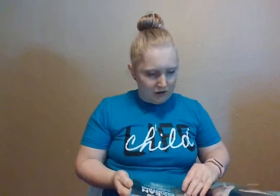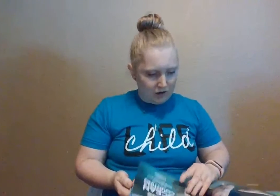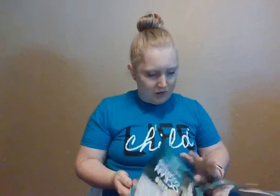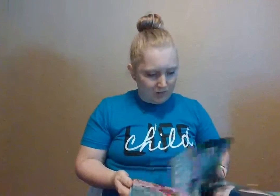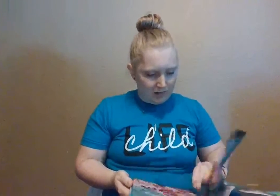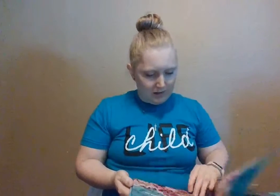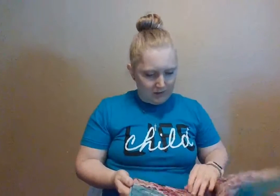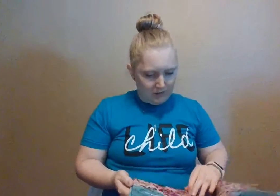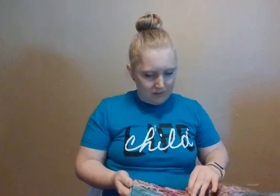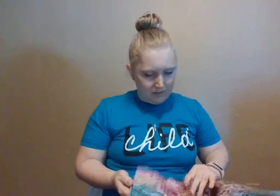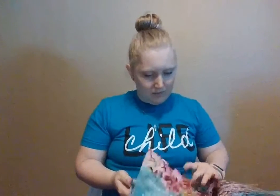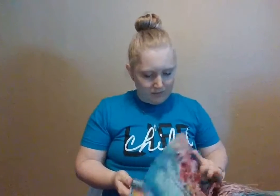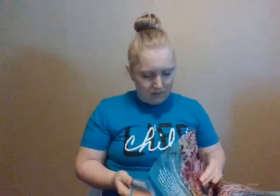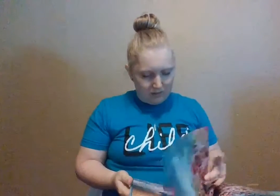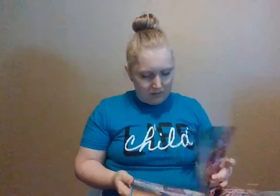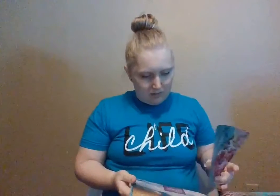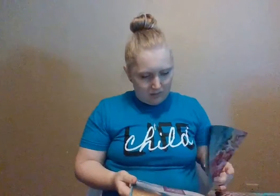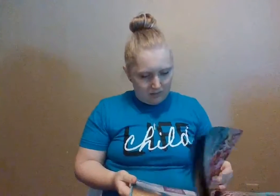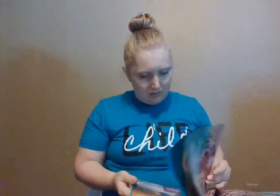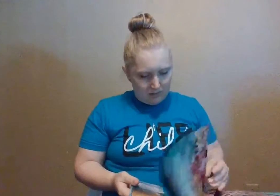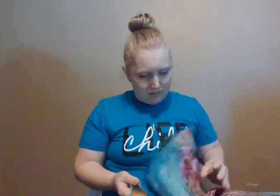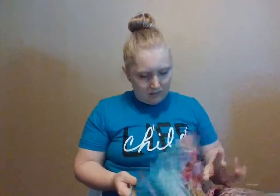show you?